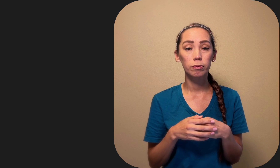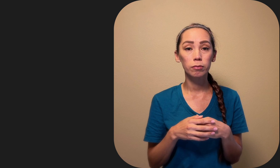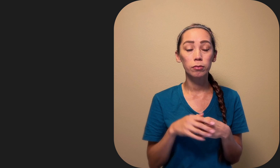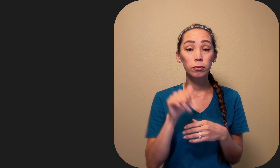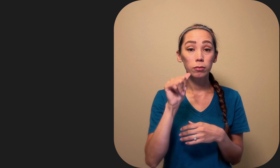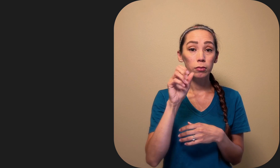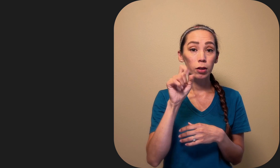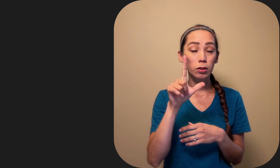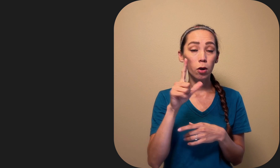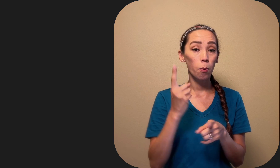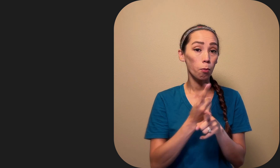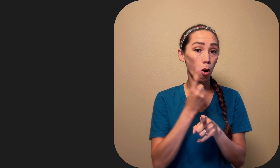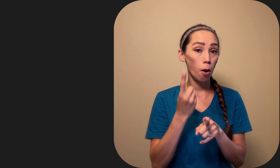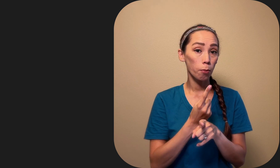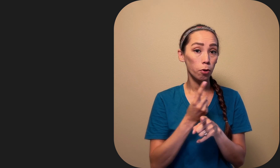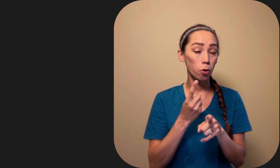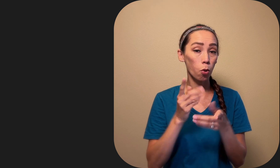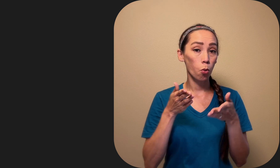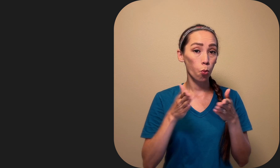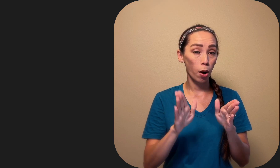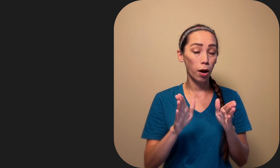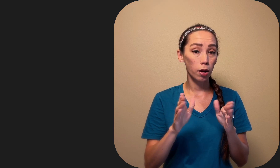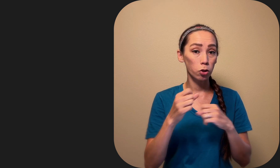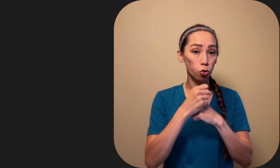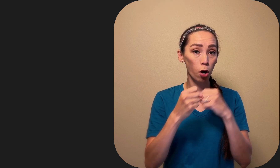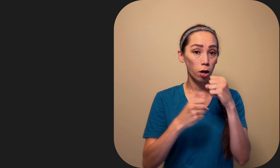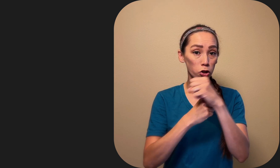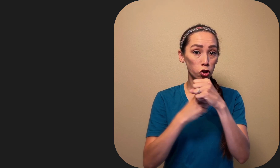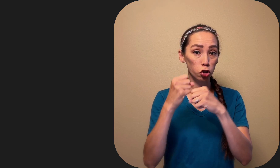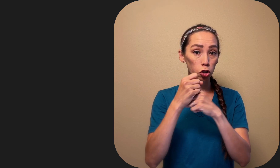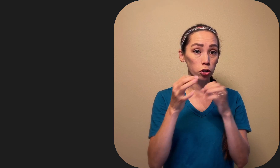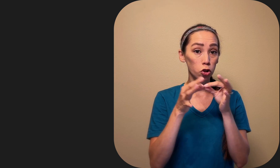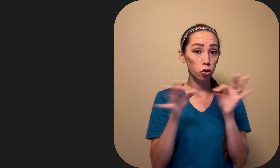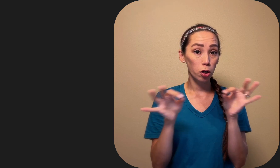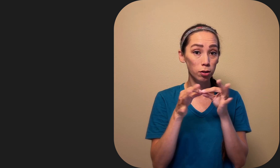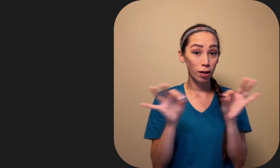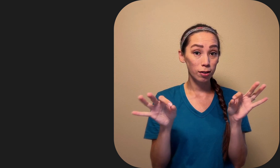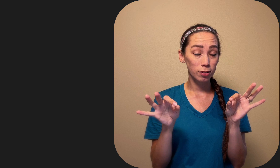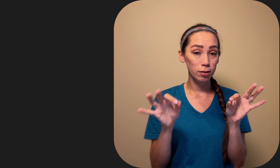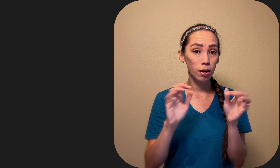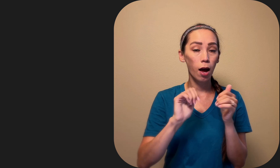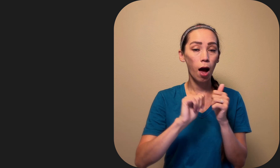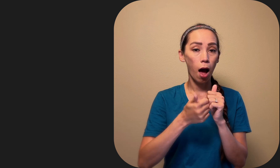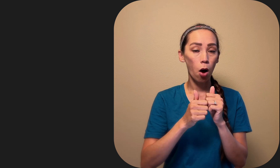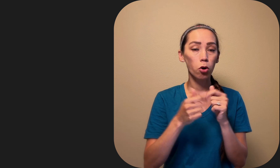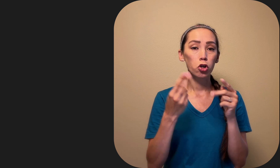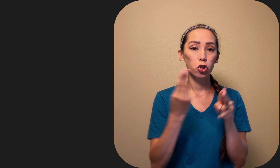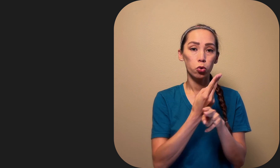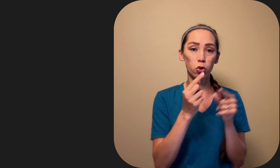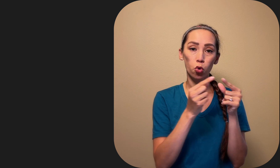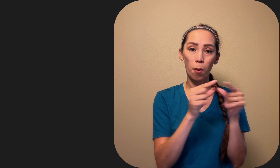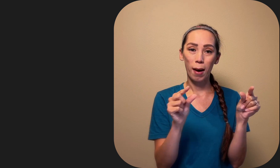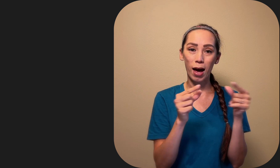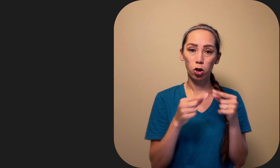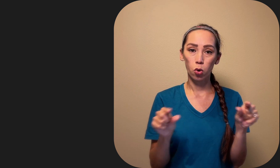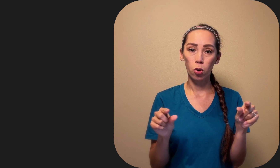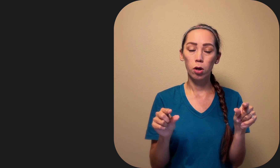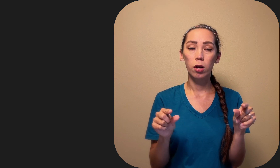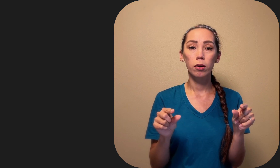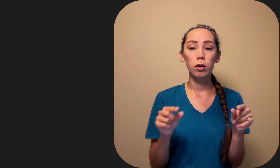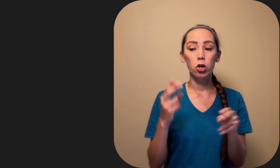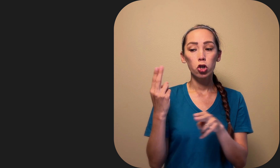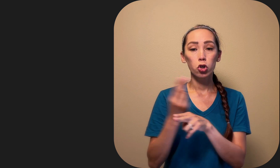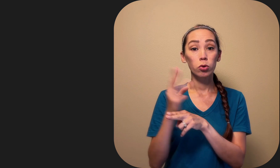English. In ASL, the proper way to create a sentence structure grammatically is to